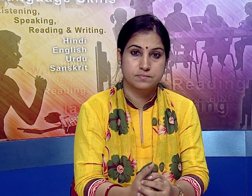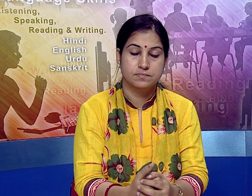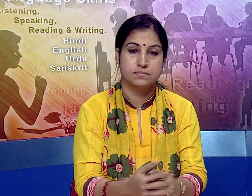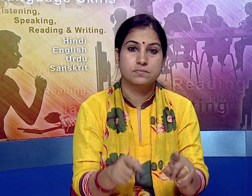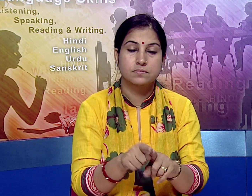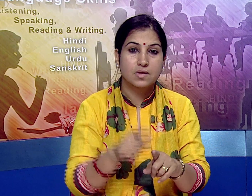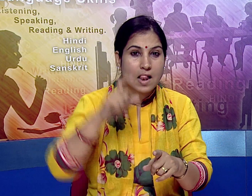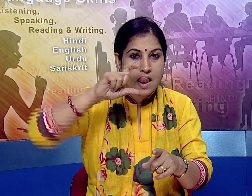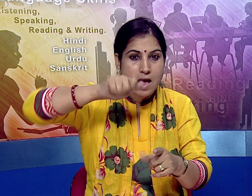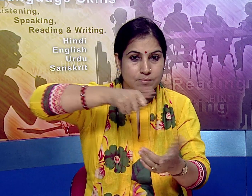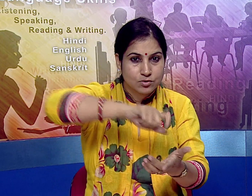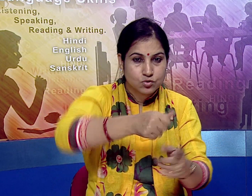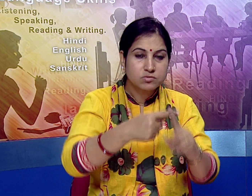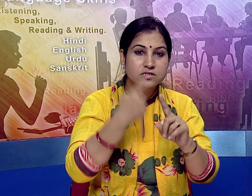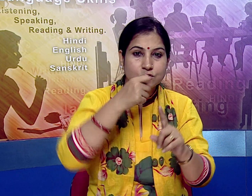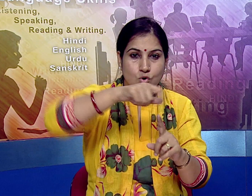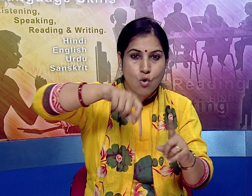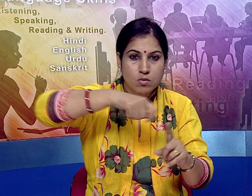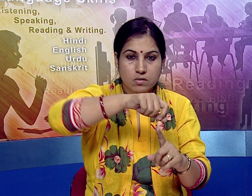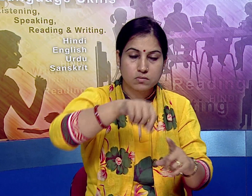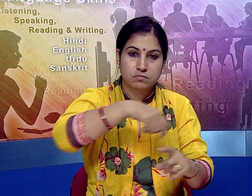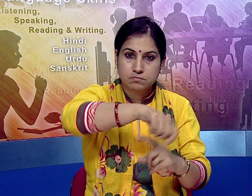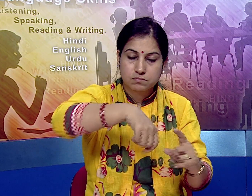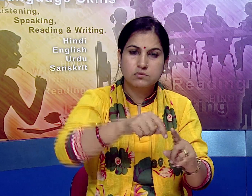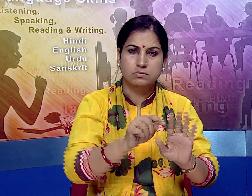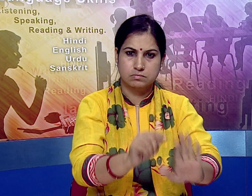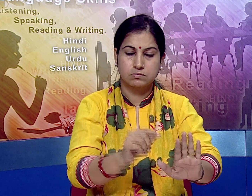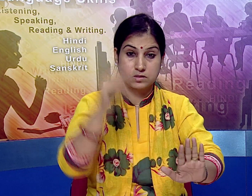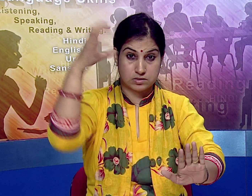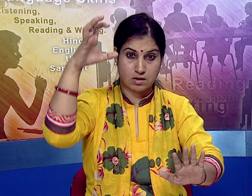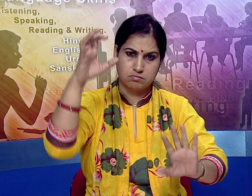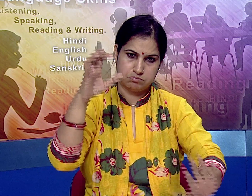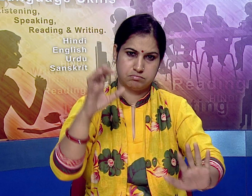to apply lime juice and salt and leave it in sunlight.